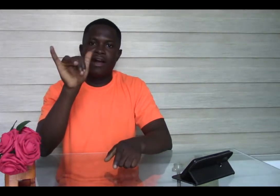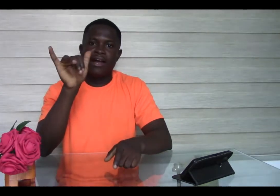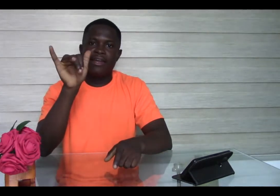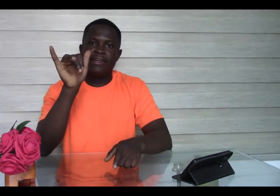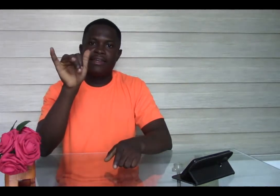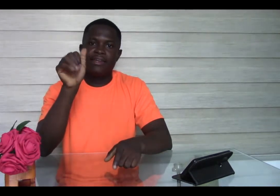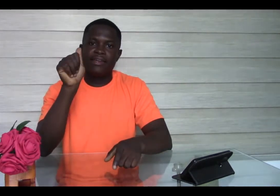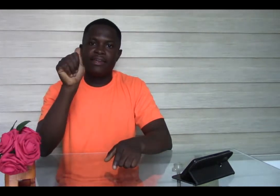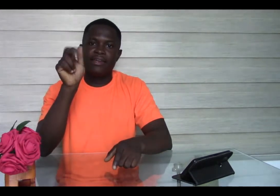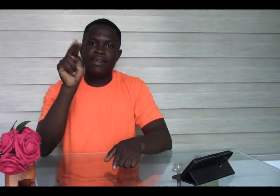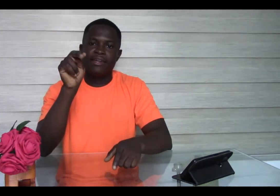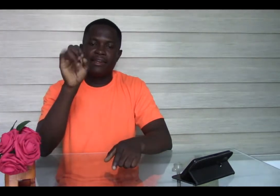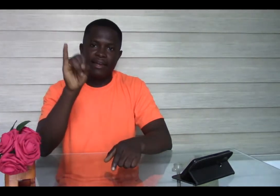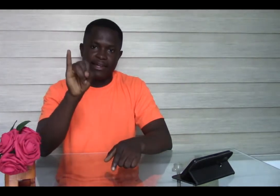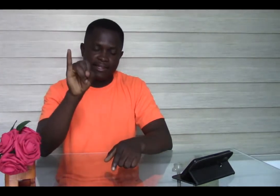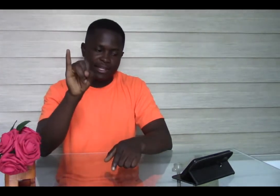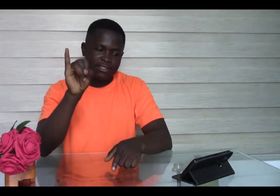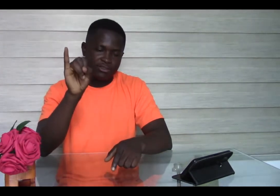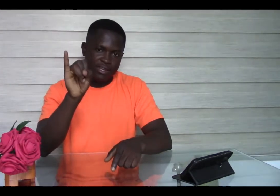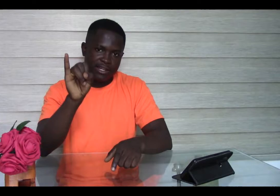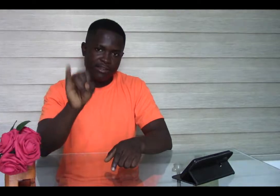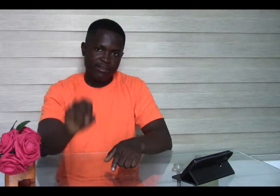Sunyani. That's Sunyani, right?